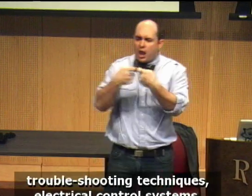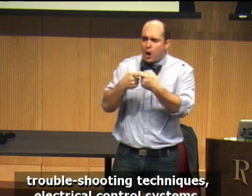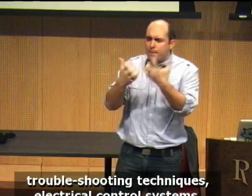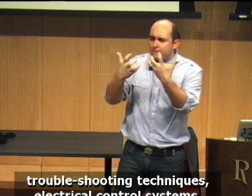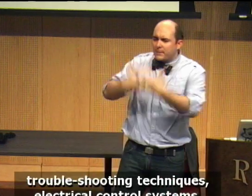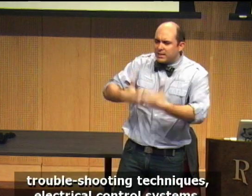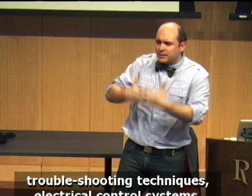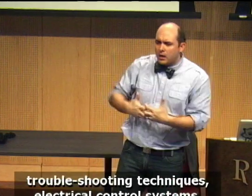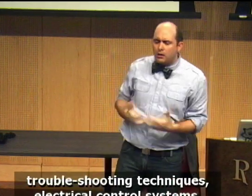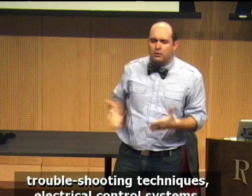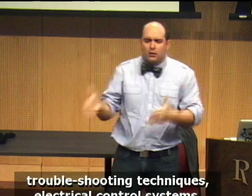troubleshooting techniques,